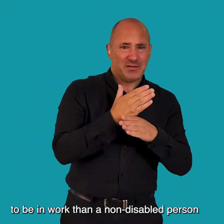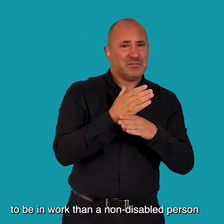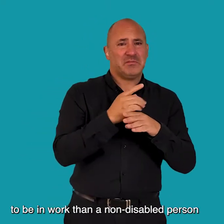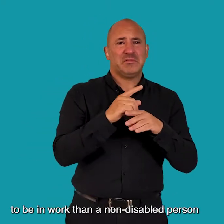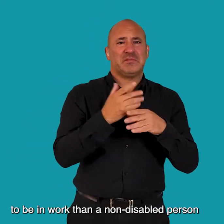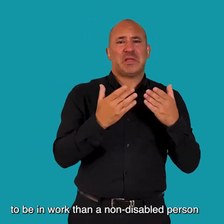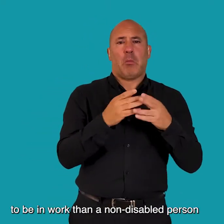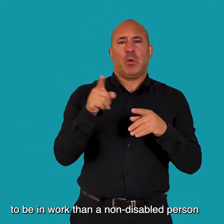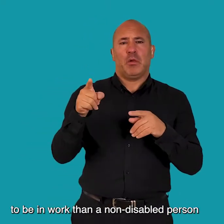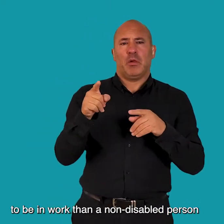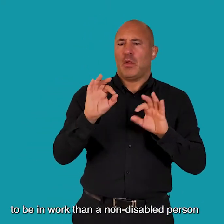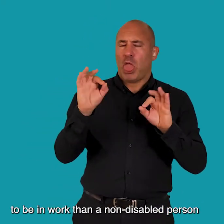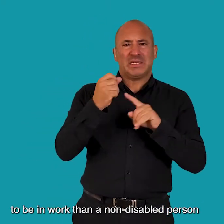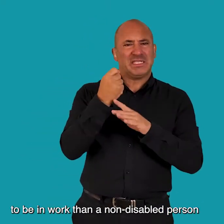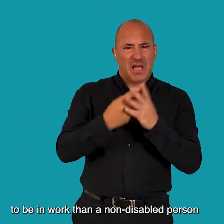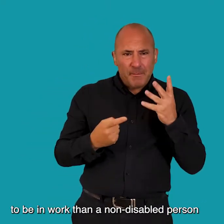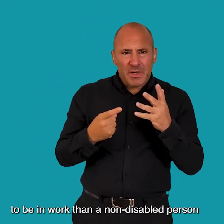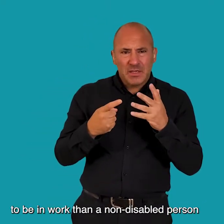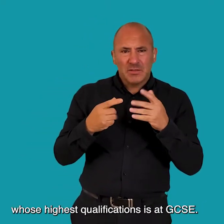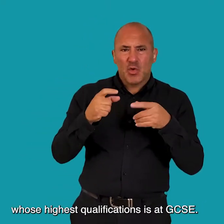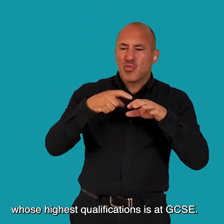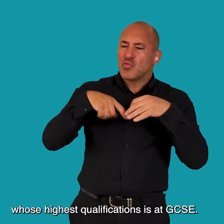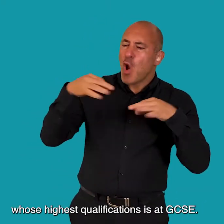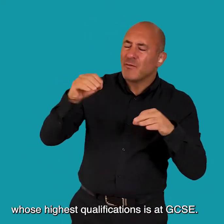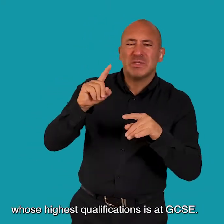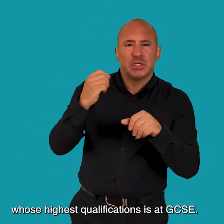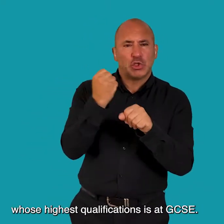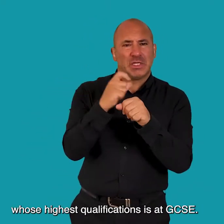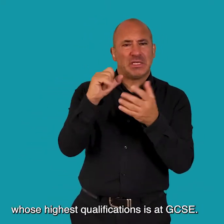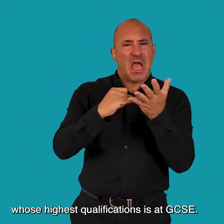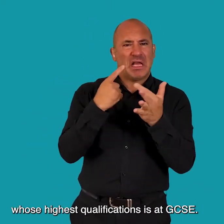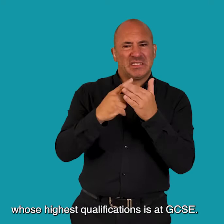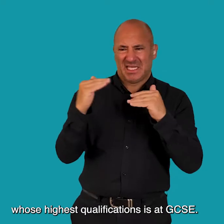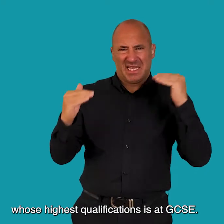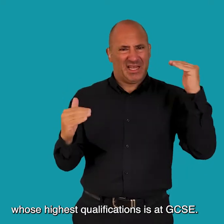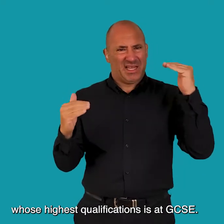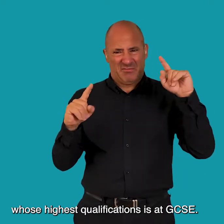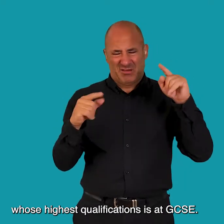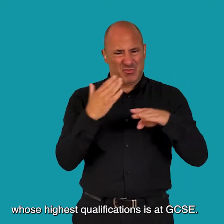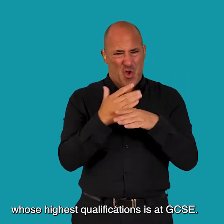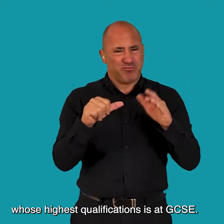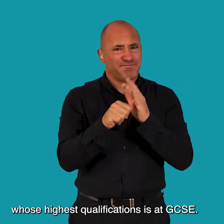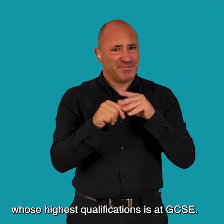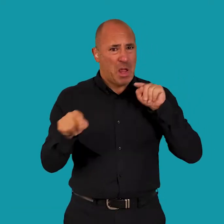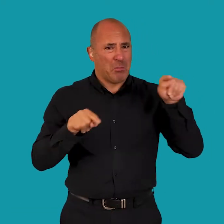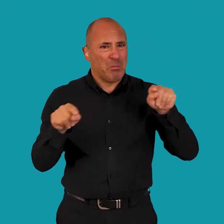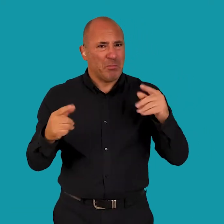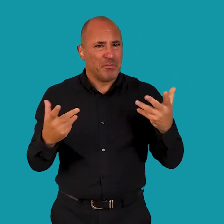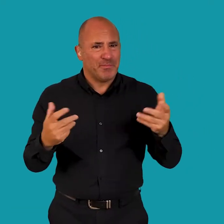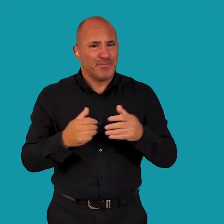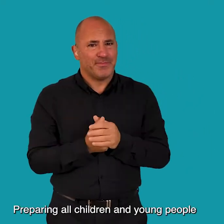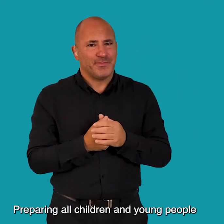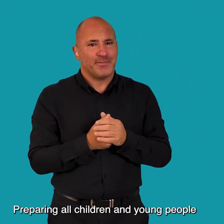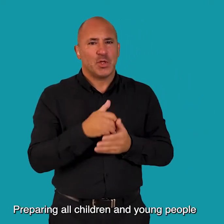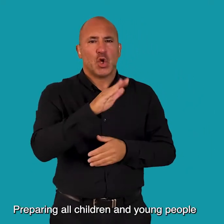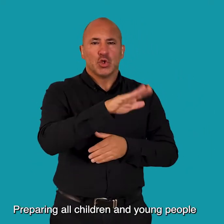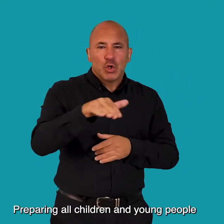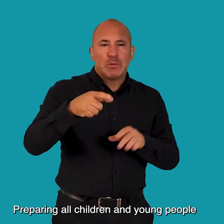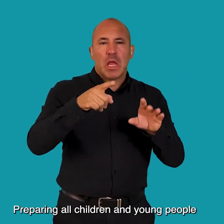in work than a non-disabled person whose highest qualifications is at GCSE. Preparing all children and